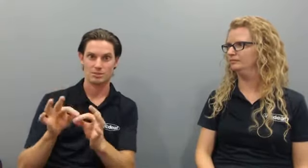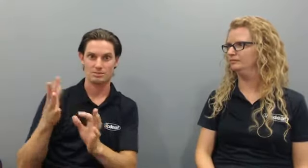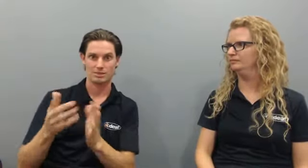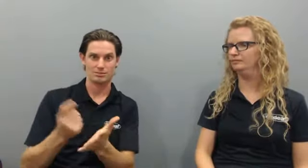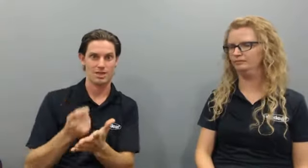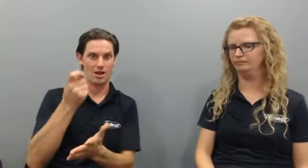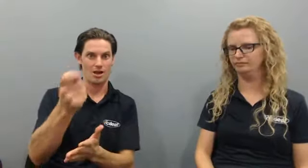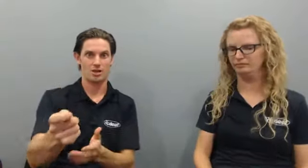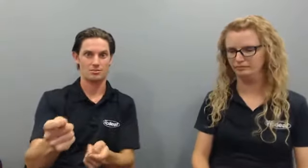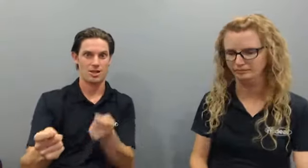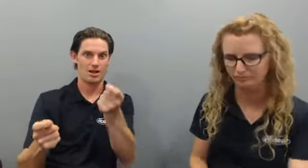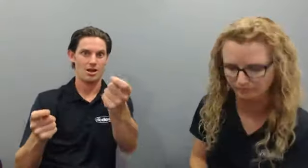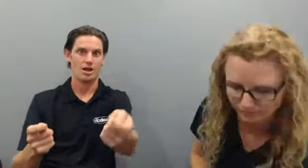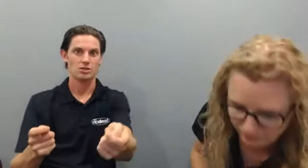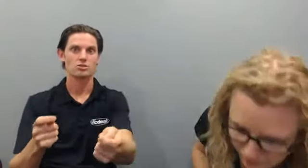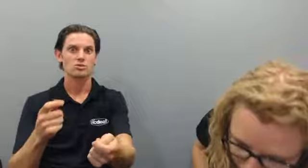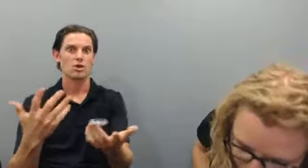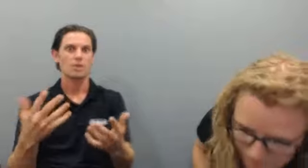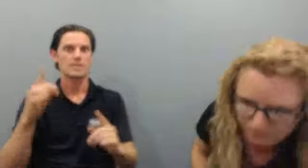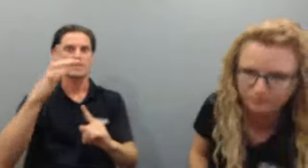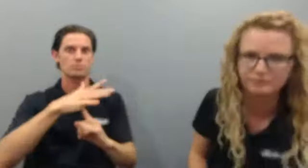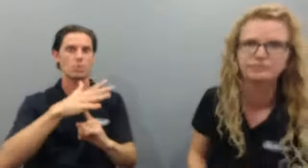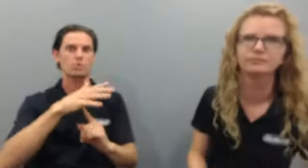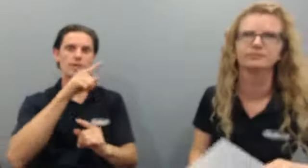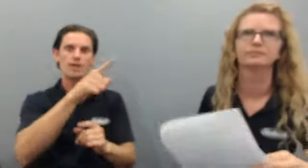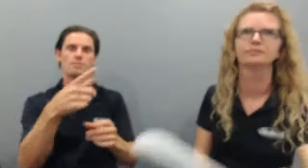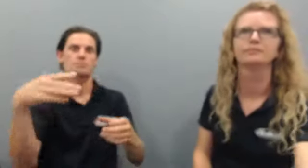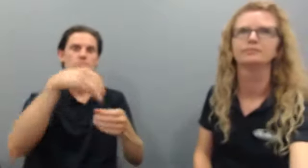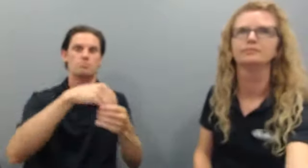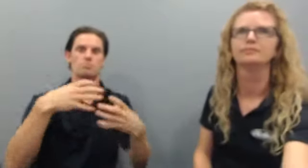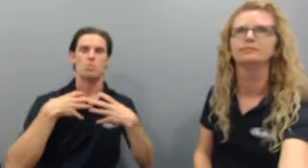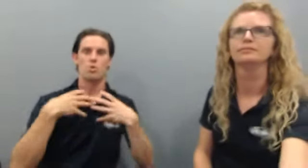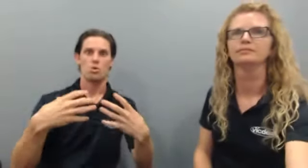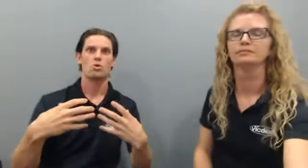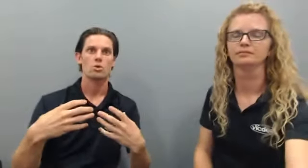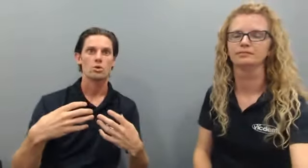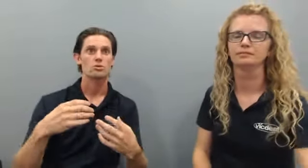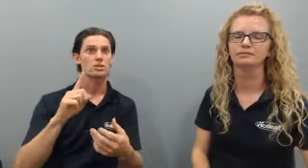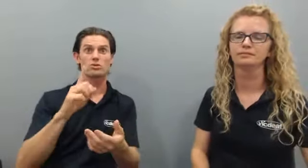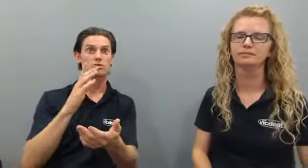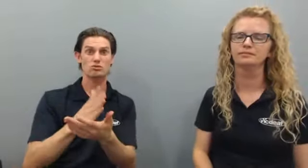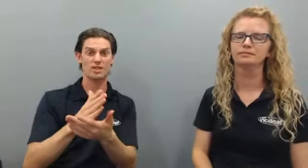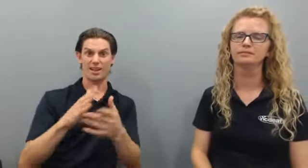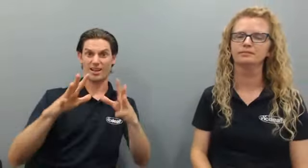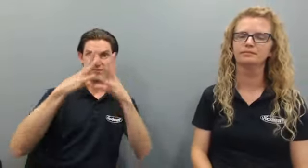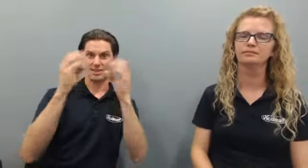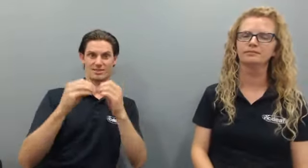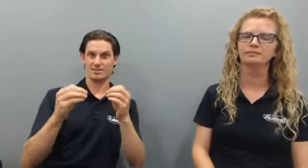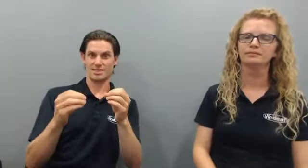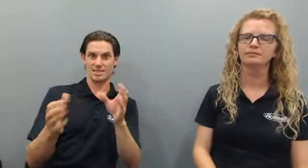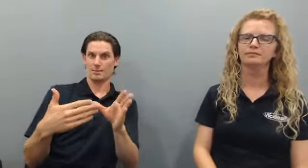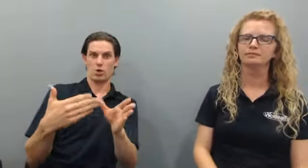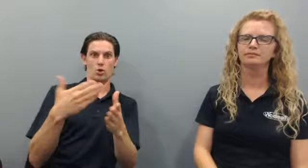a deaf interpreter so that they ensure that is worked out in your plan to ensure you have enough